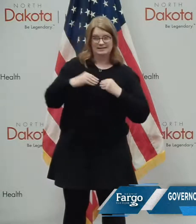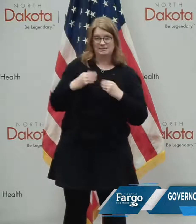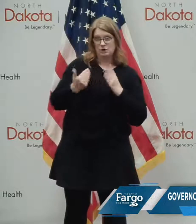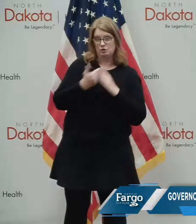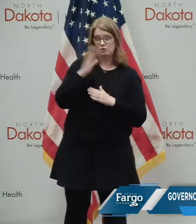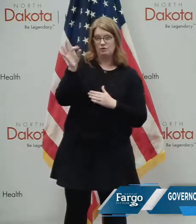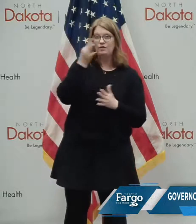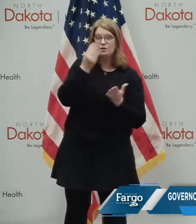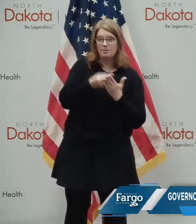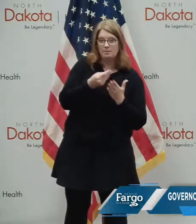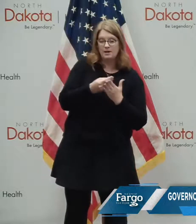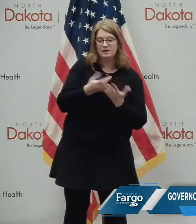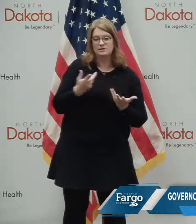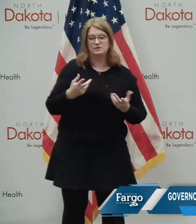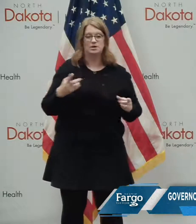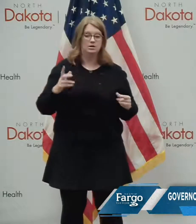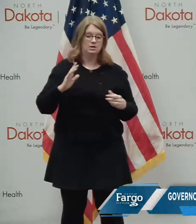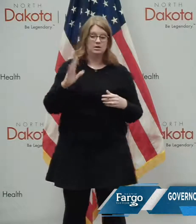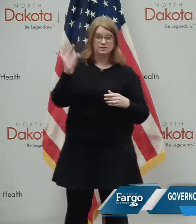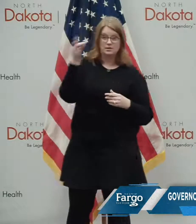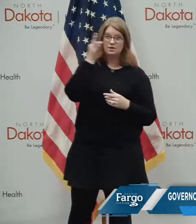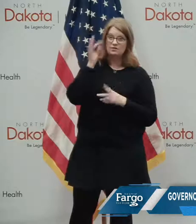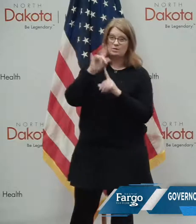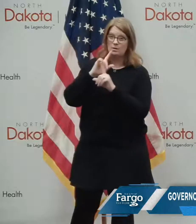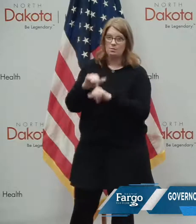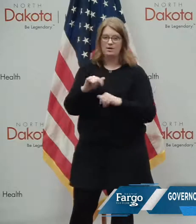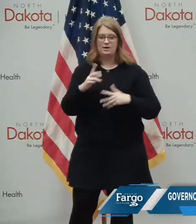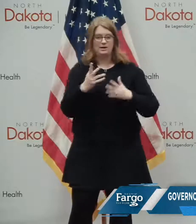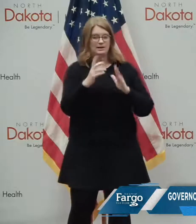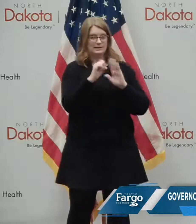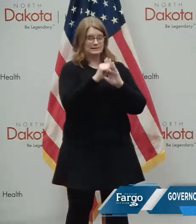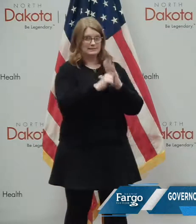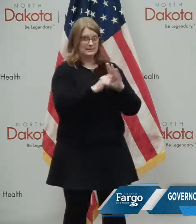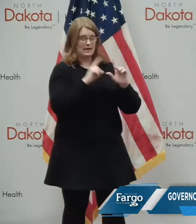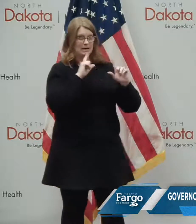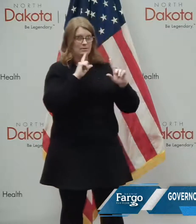try to sync up the federal reporting with the state reporting, with licensed beds